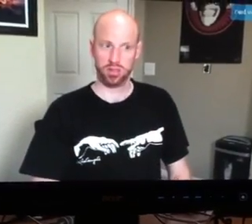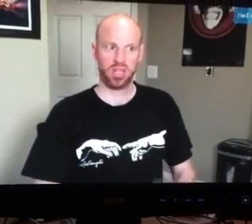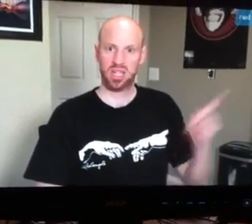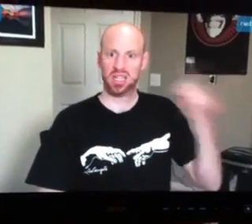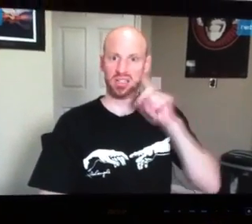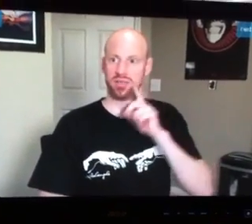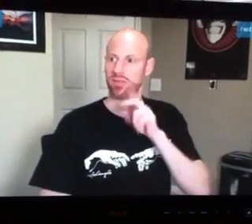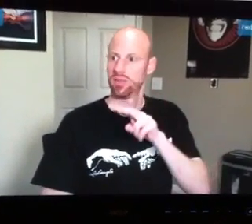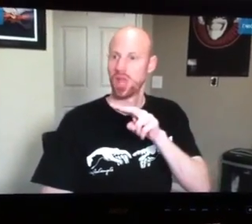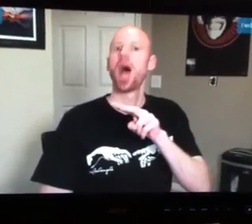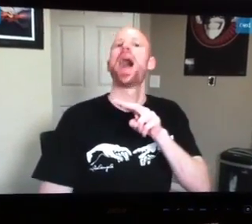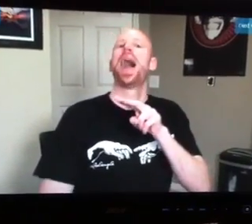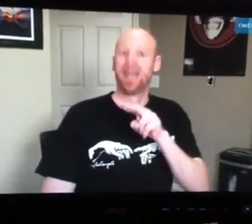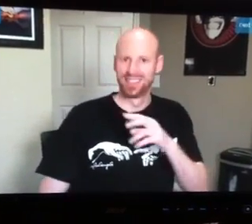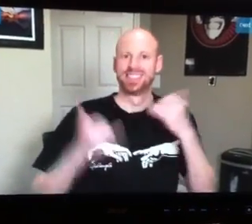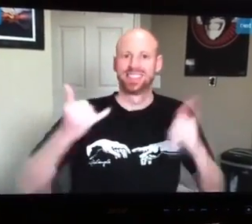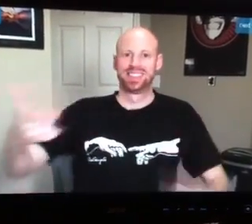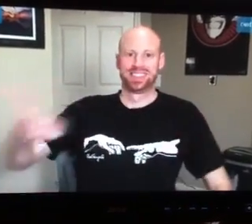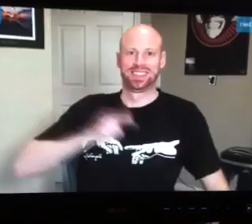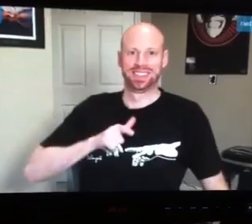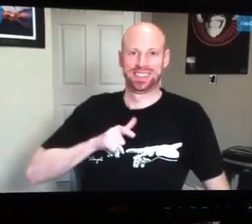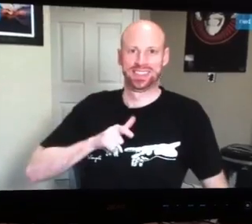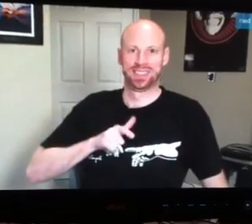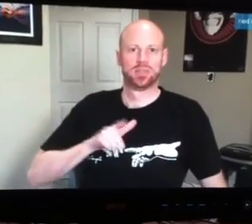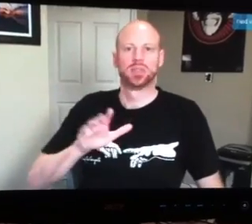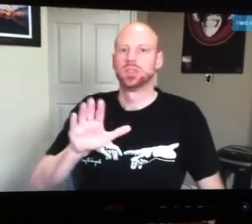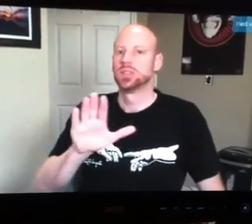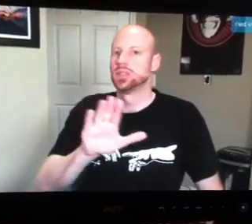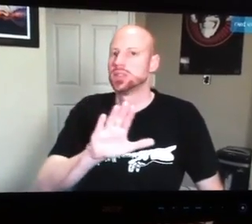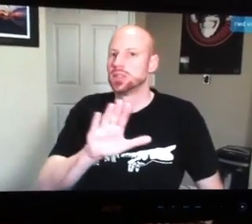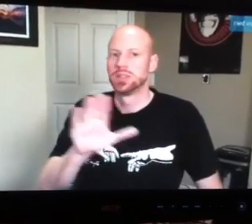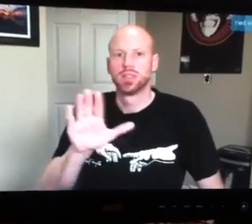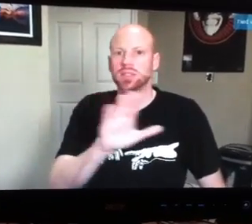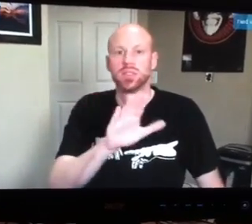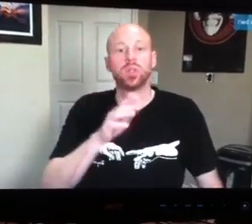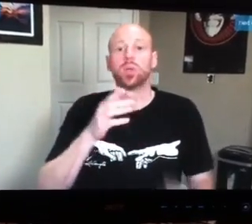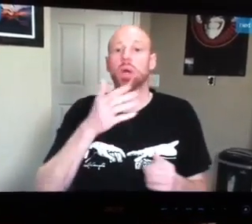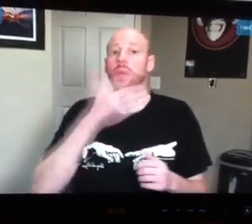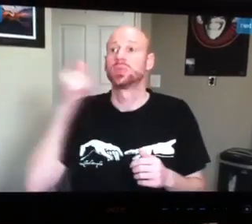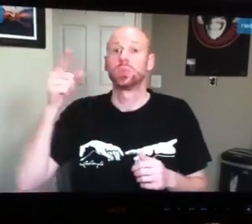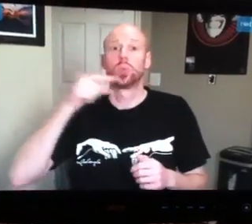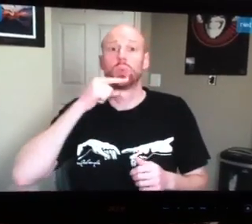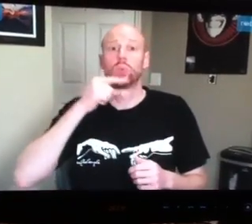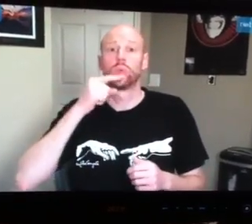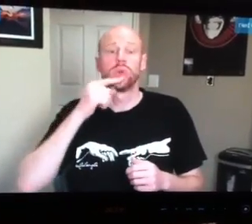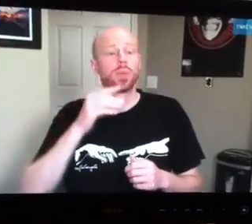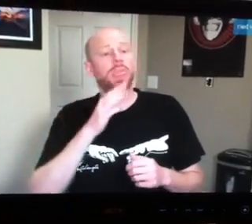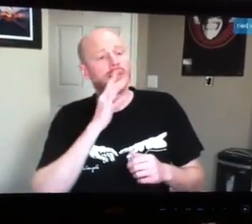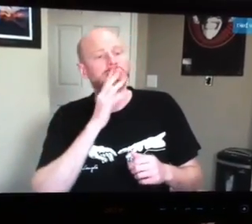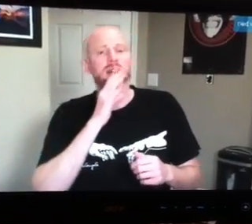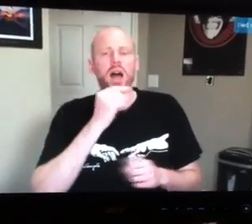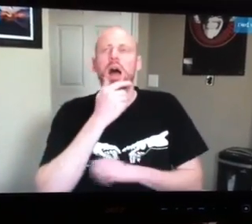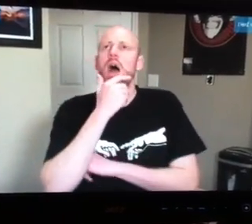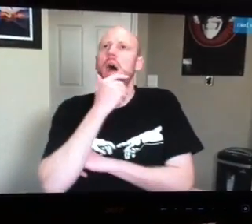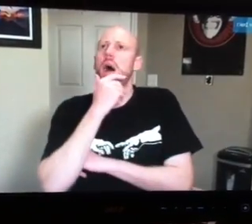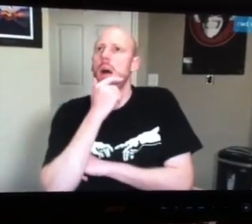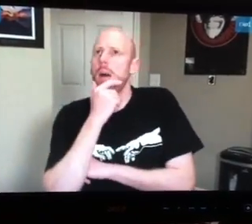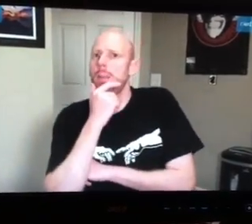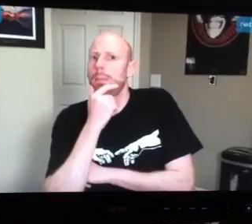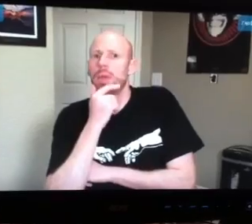If the hearing person is still speaking but the interpreter's not signing, or if the interpreter's hands are down, then that means that the hearing